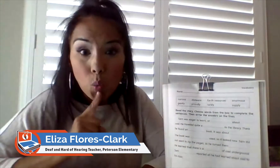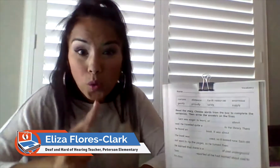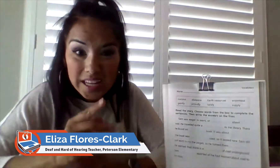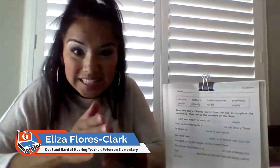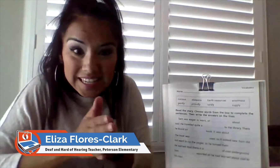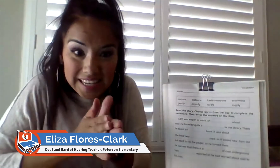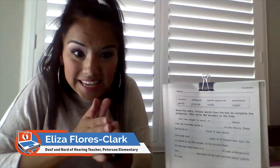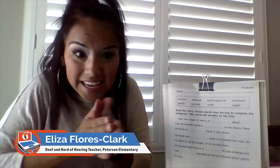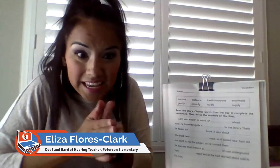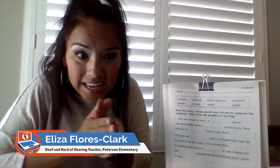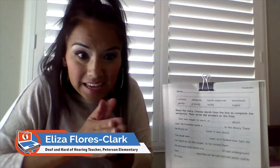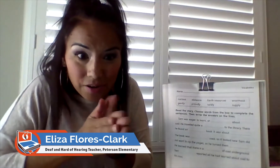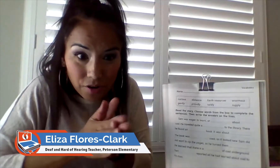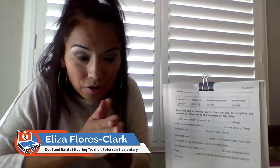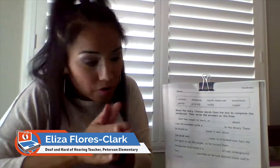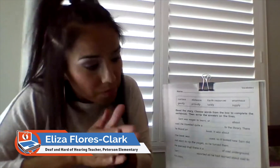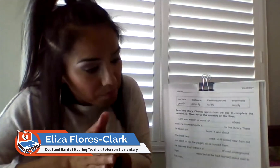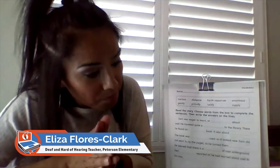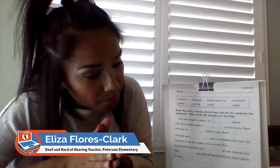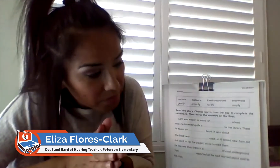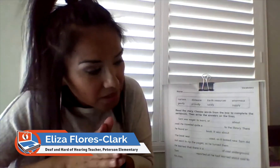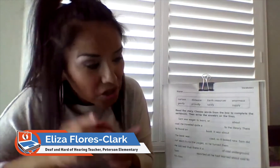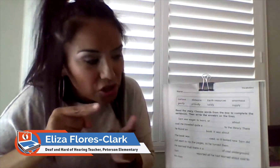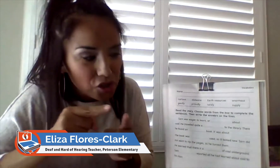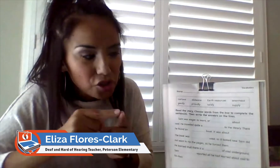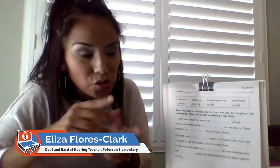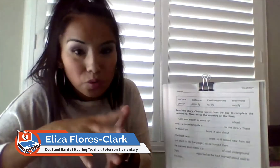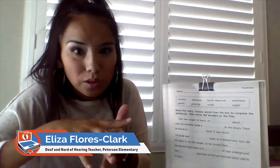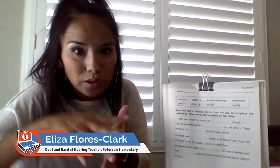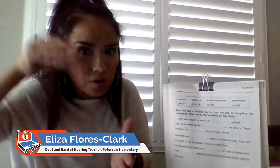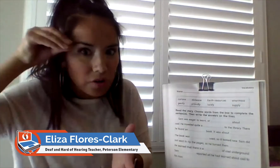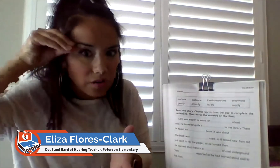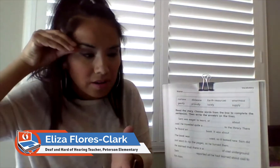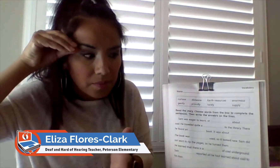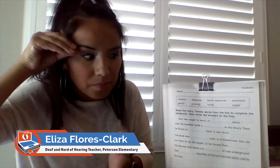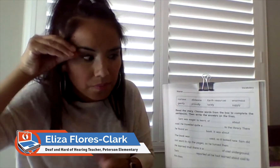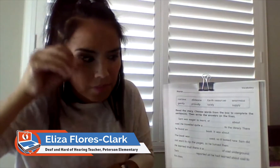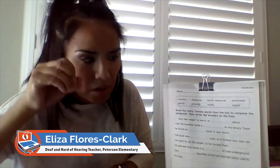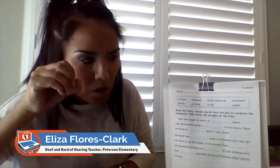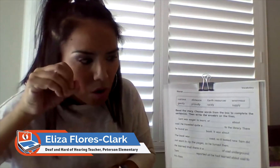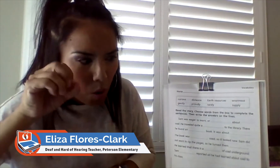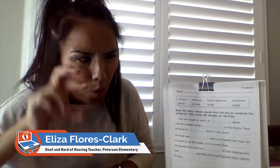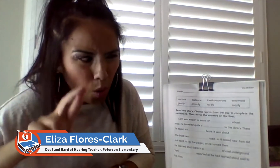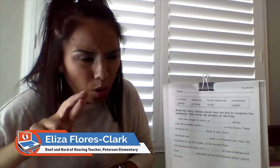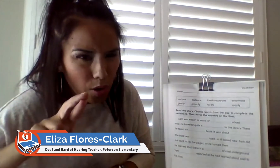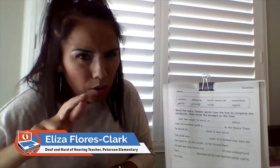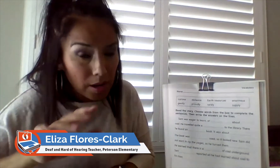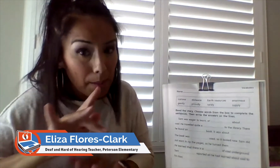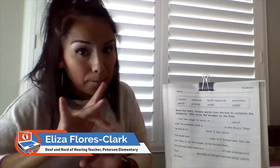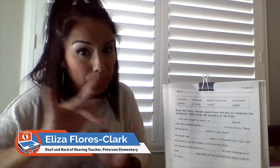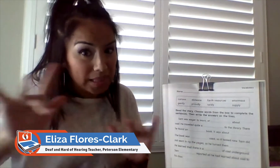was eager to learn or